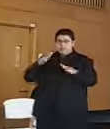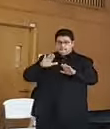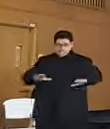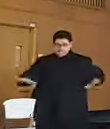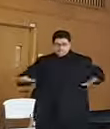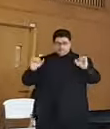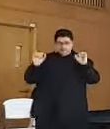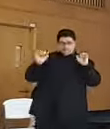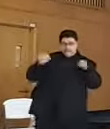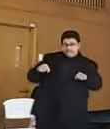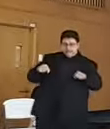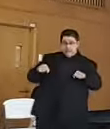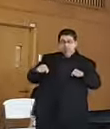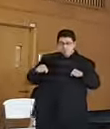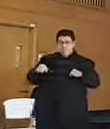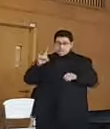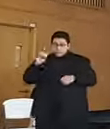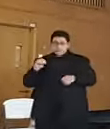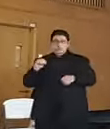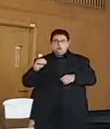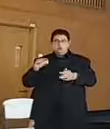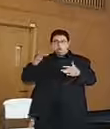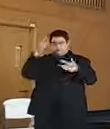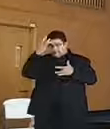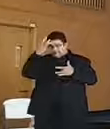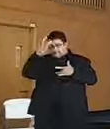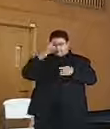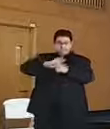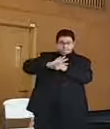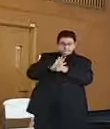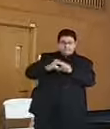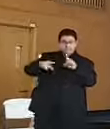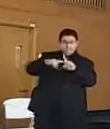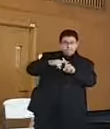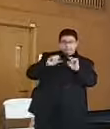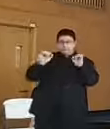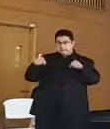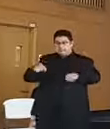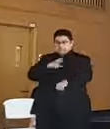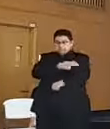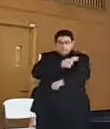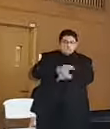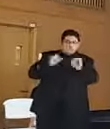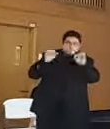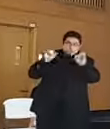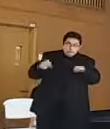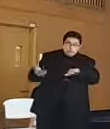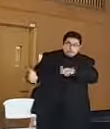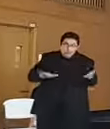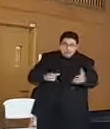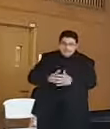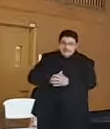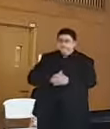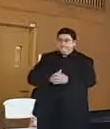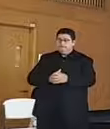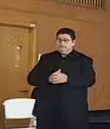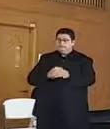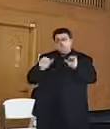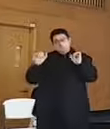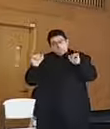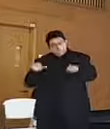get COVID-19. They can get sick. They can get in the hospital. They can lose their lives. Kids can also be